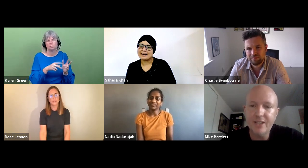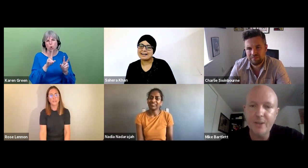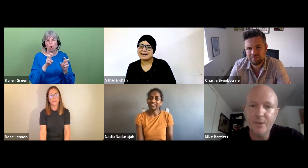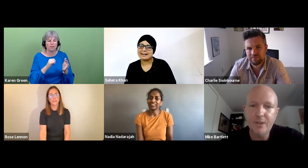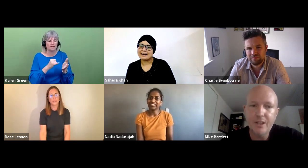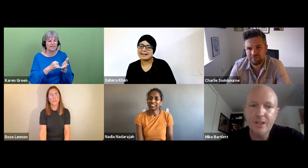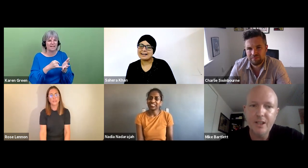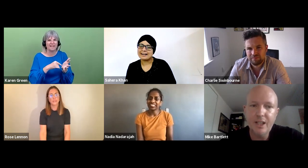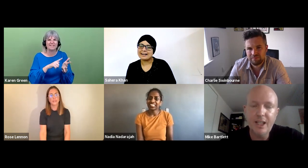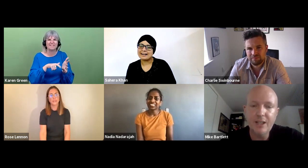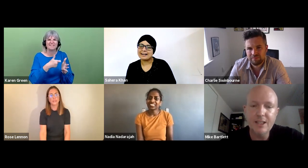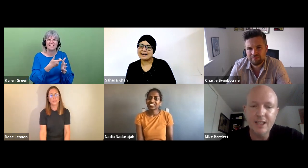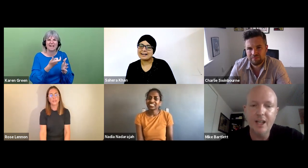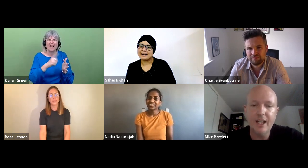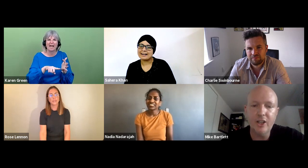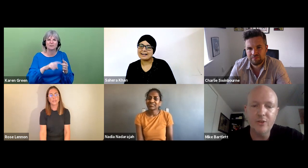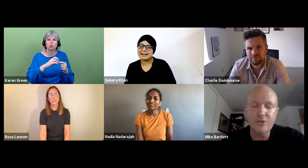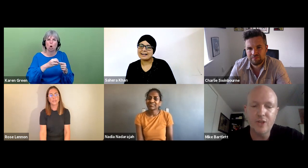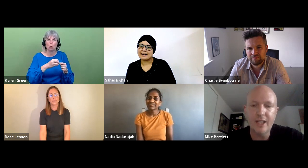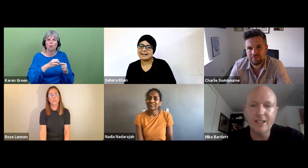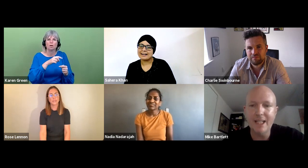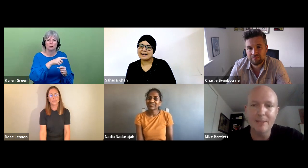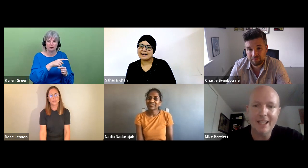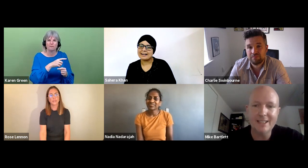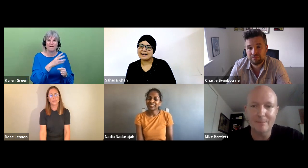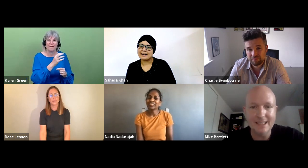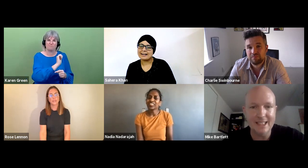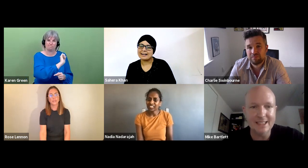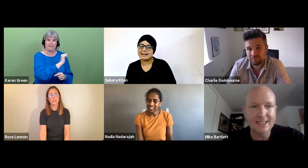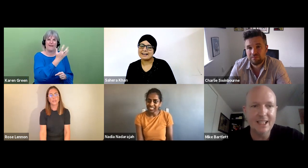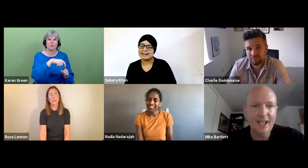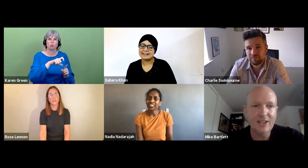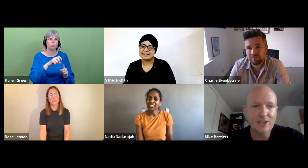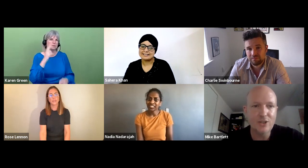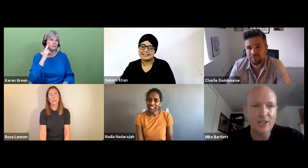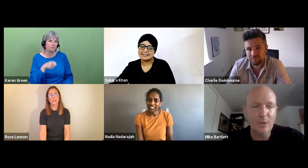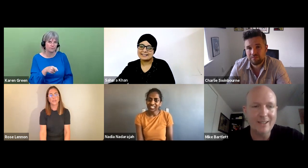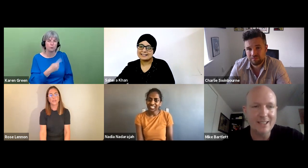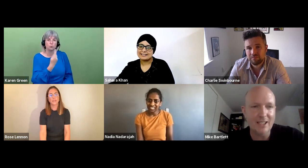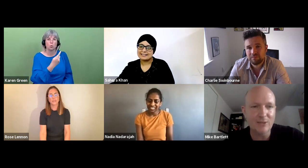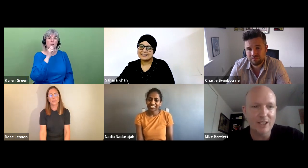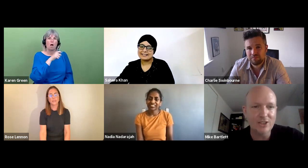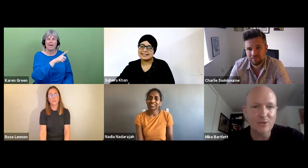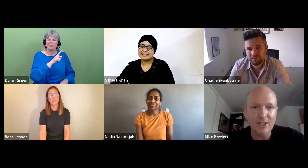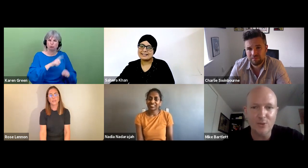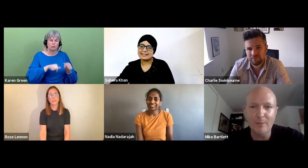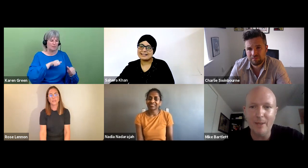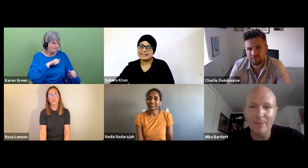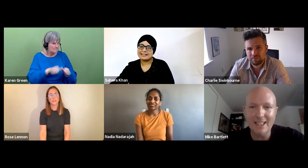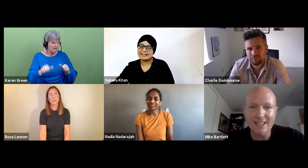so this guy who's trying to be the best at business and trying to wear exactly the right suit, and it's all about being, you know,